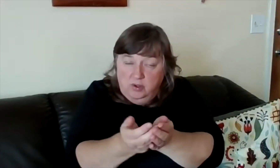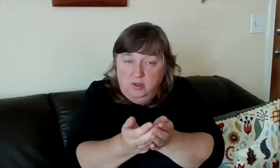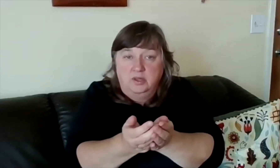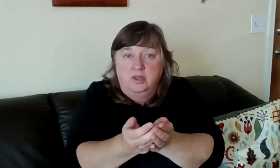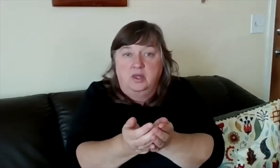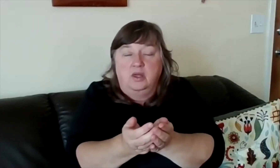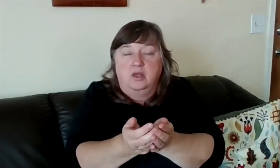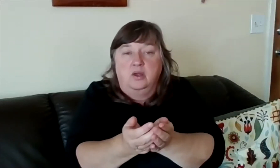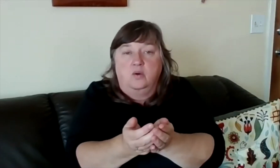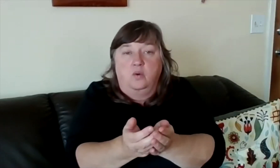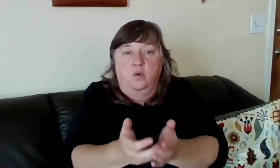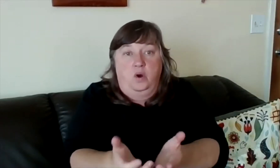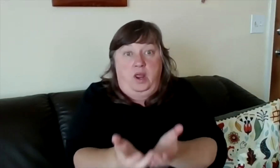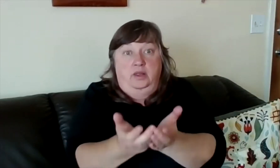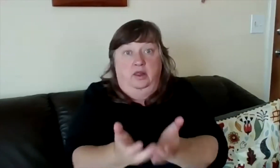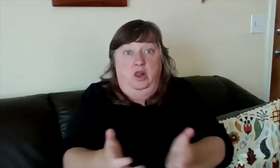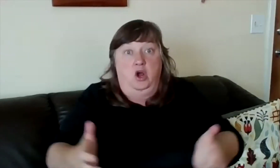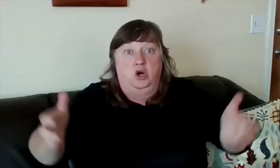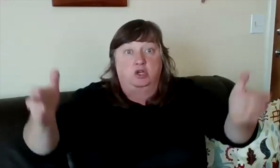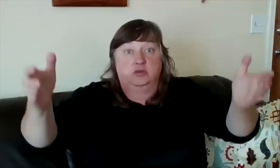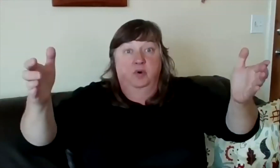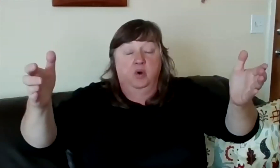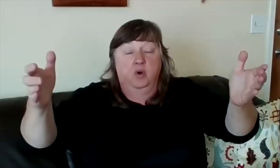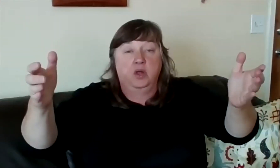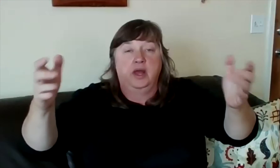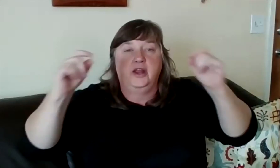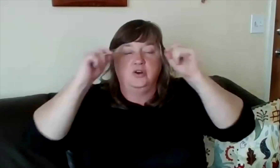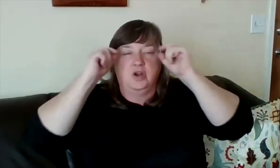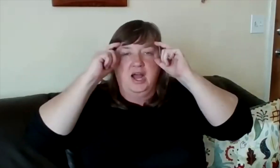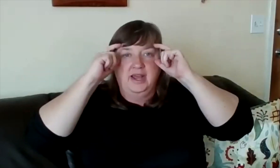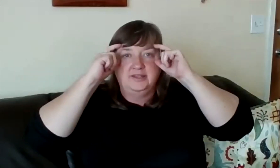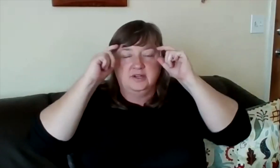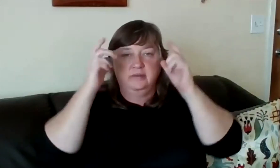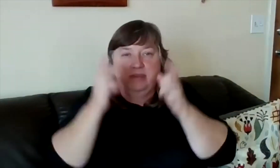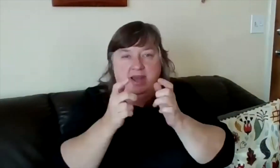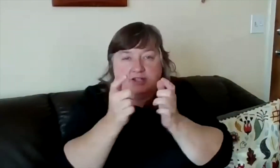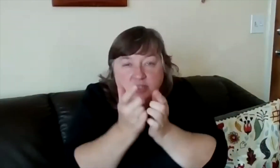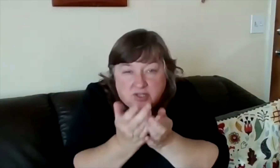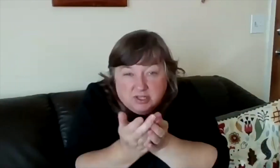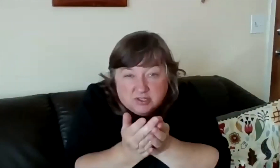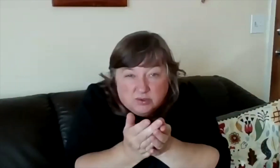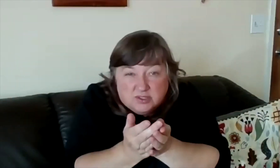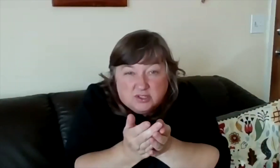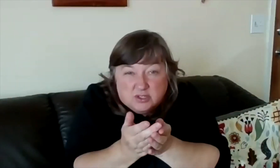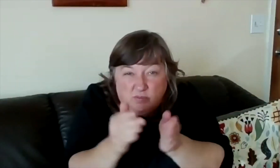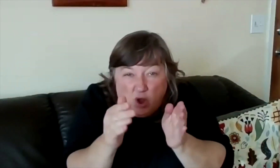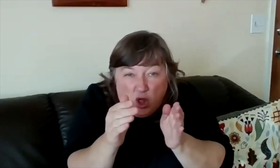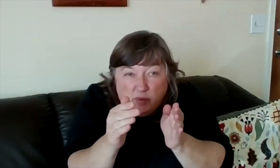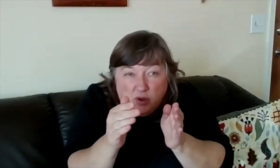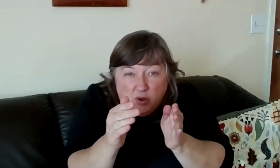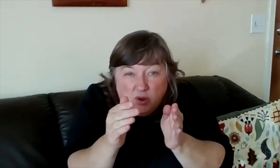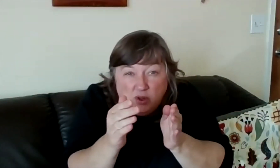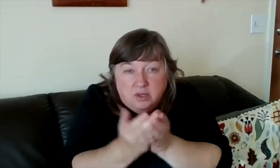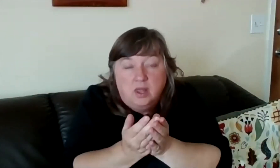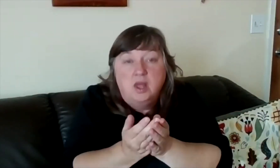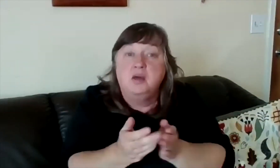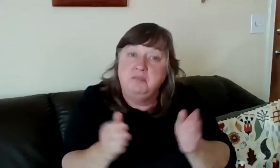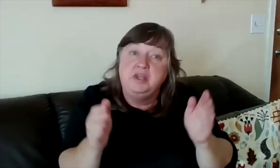bowl or a large bowl, and your eyes are going to match. So it's a small bowl, a